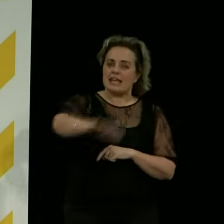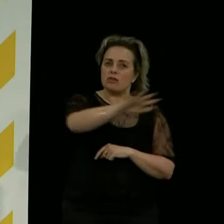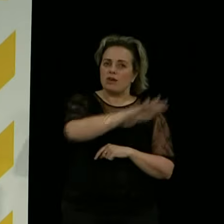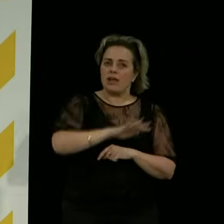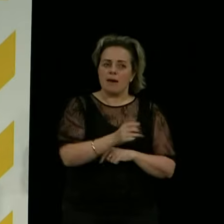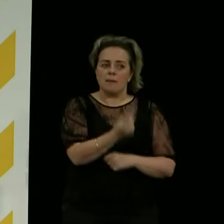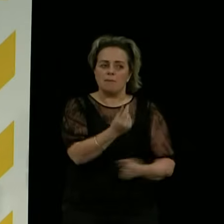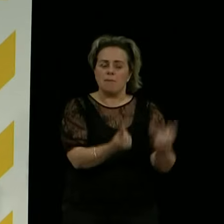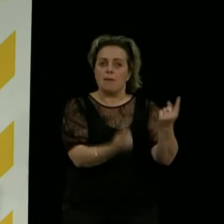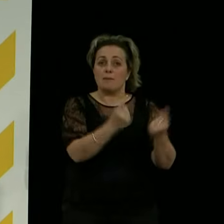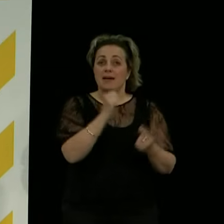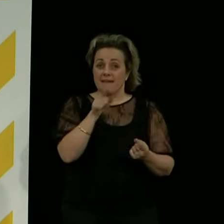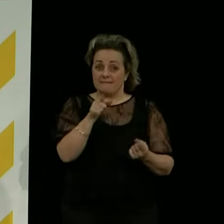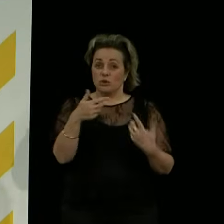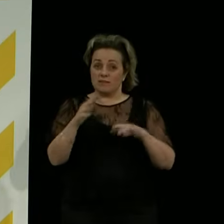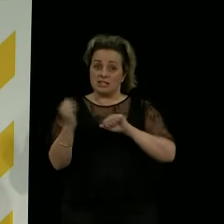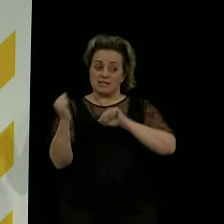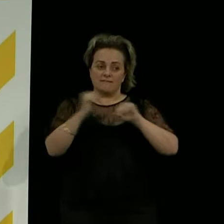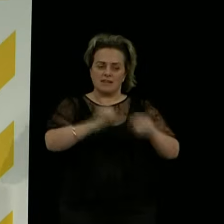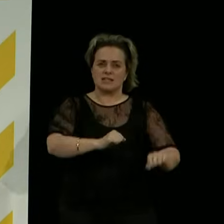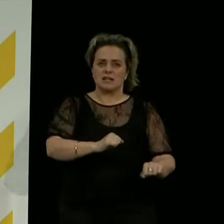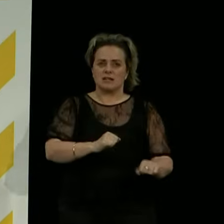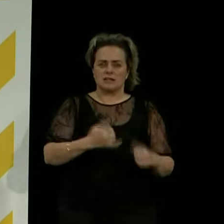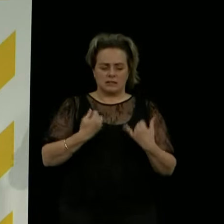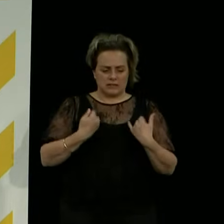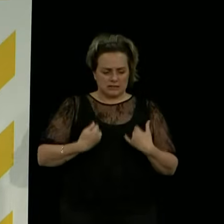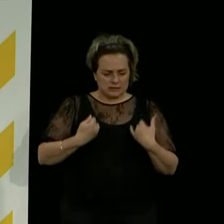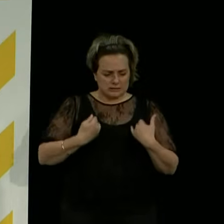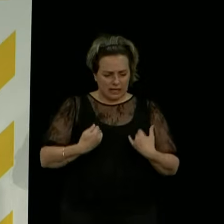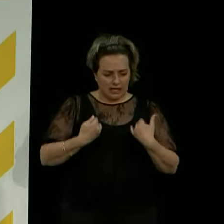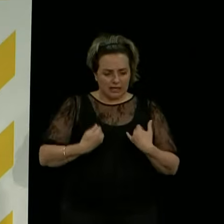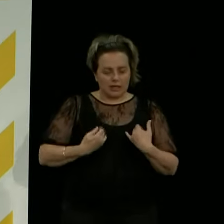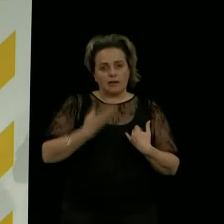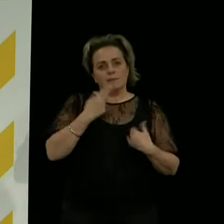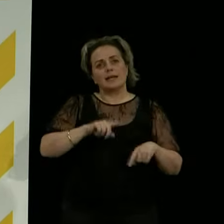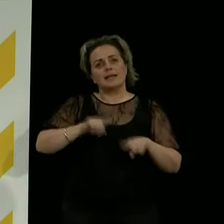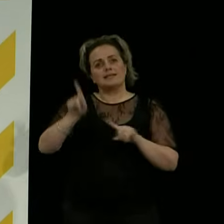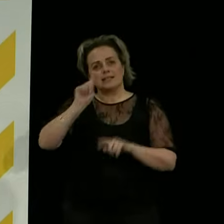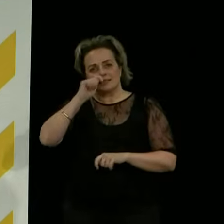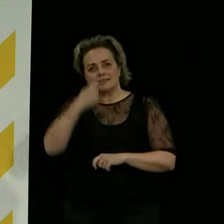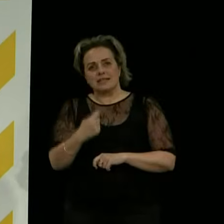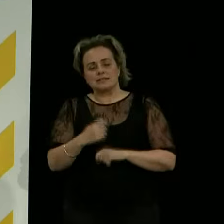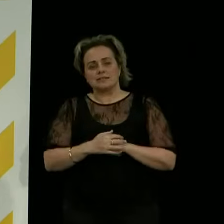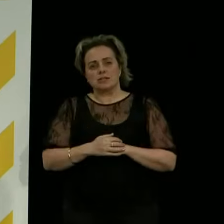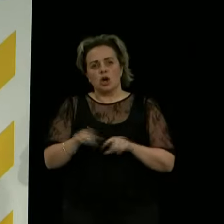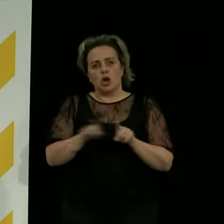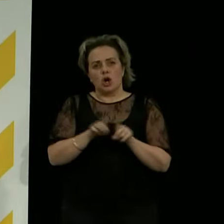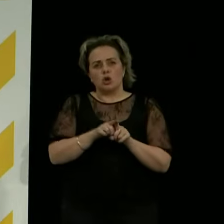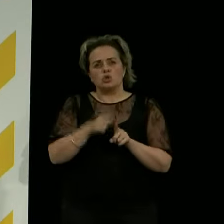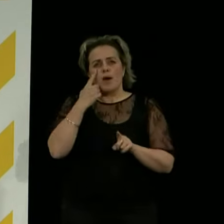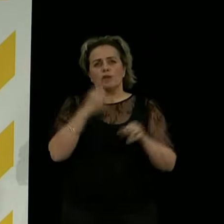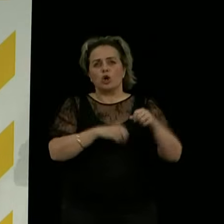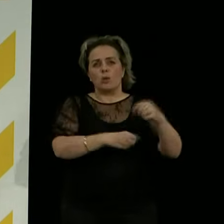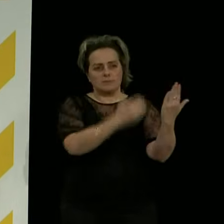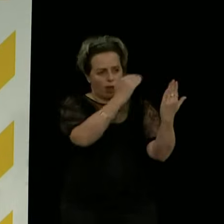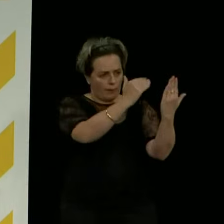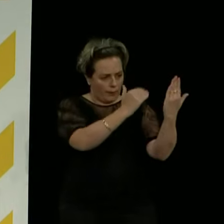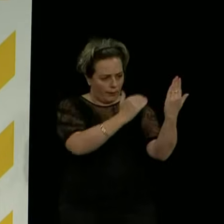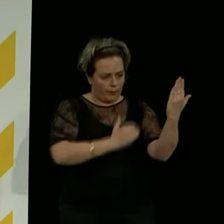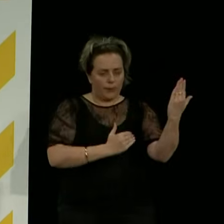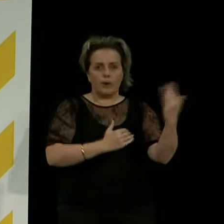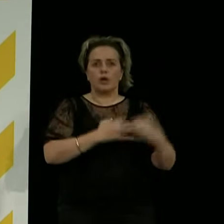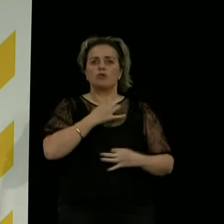those cases, that if they have even mild symptoms, to be tested, and of course to check the locations of interest. We